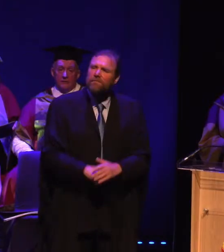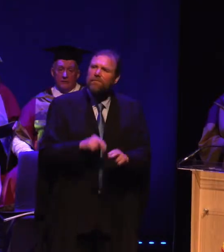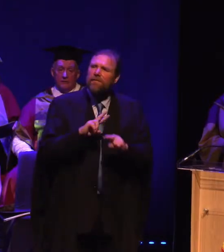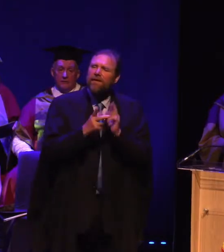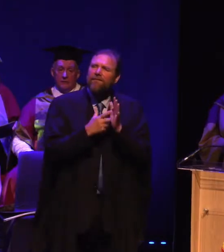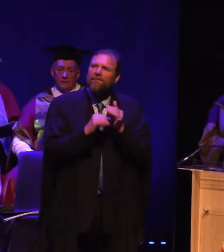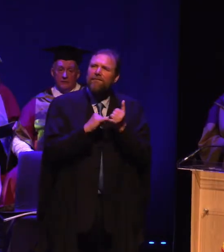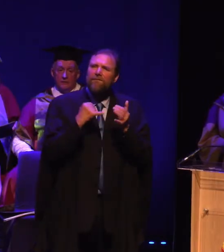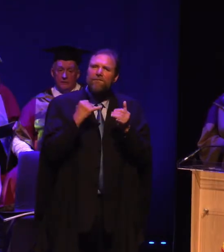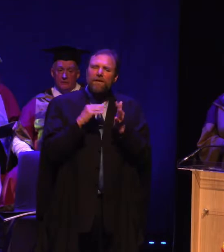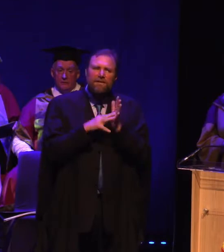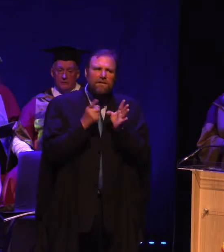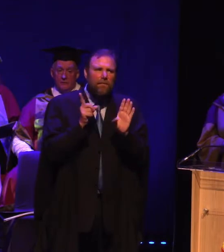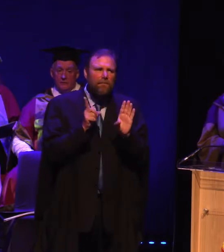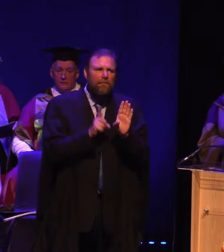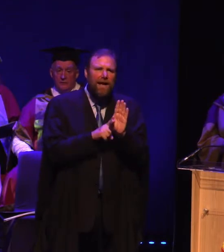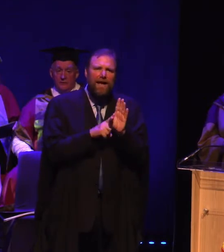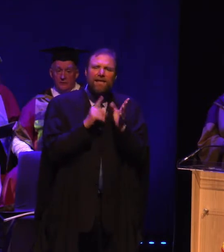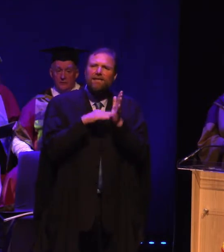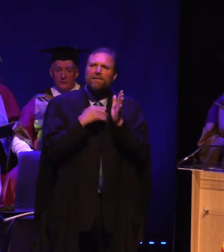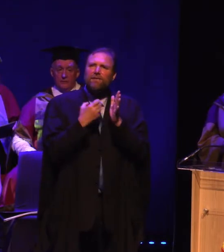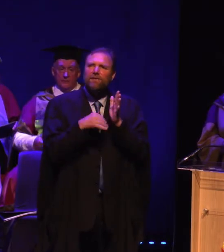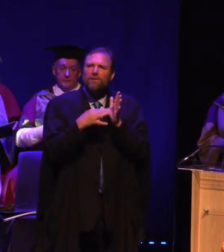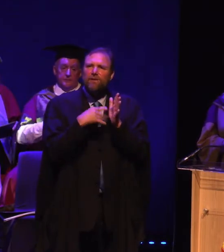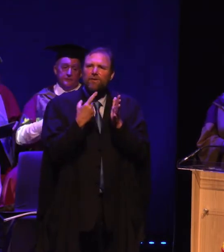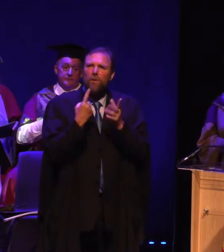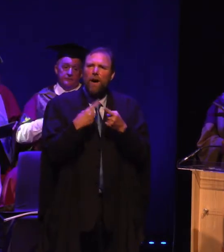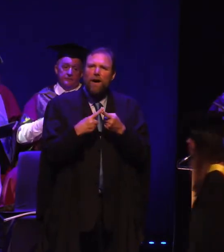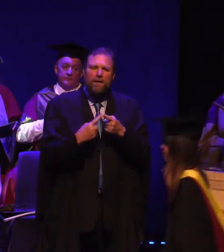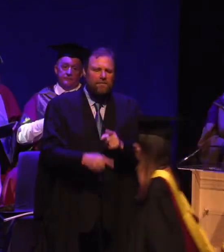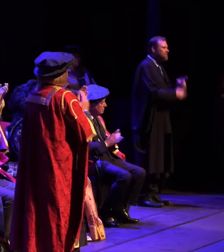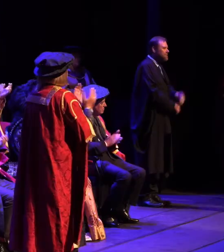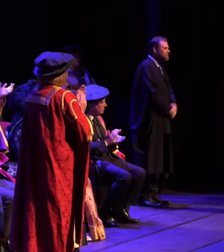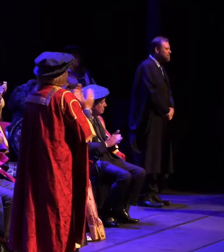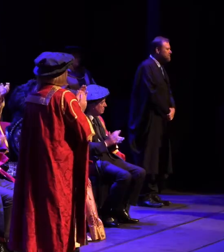Frances May Arnaldo Zaldua.